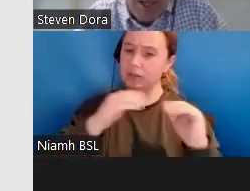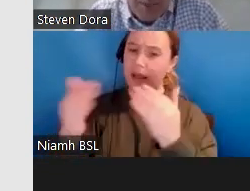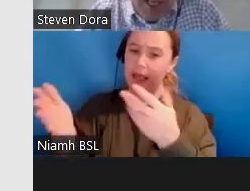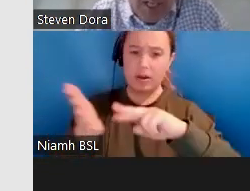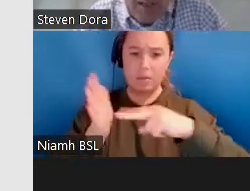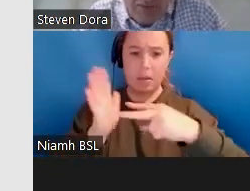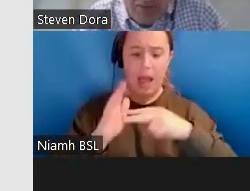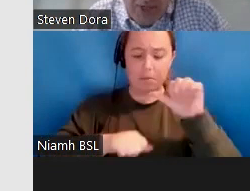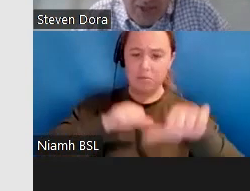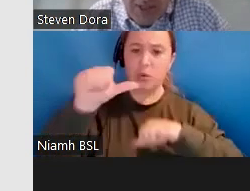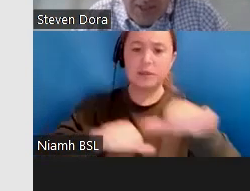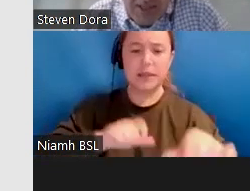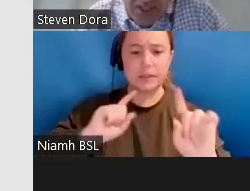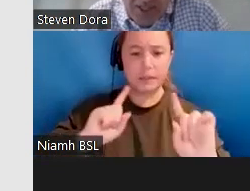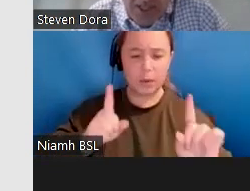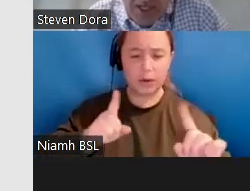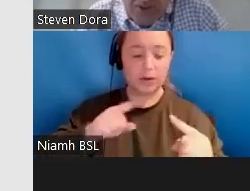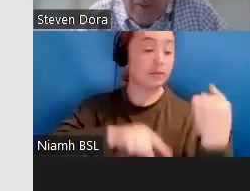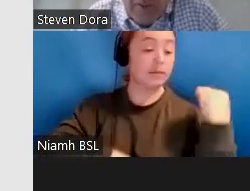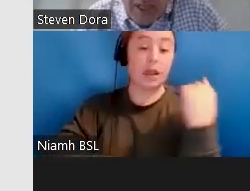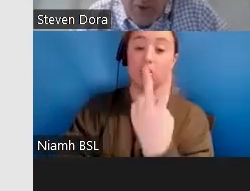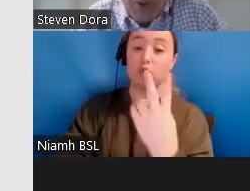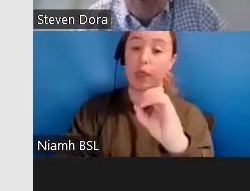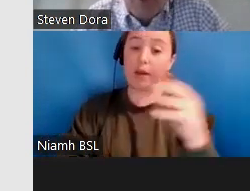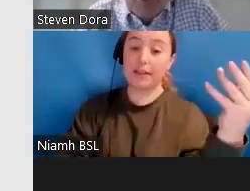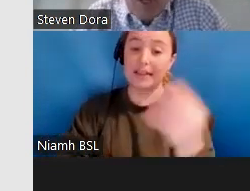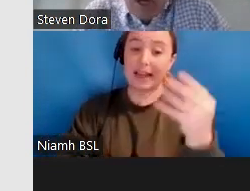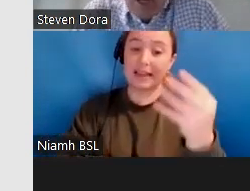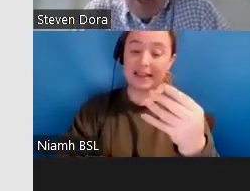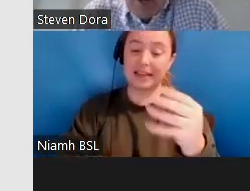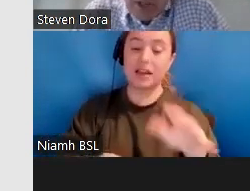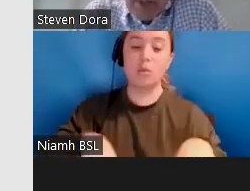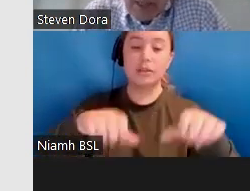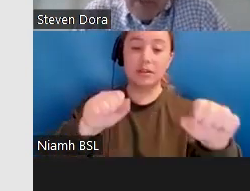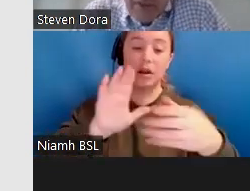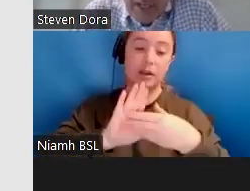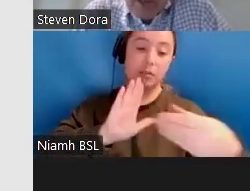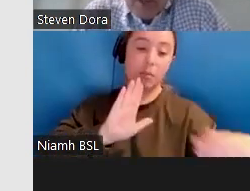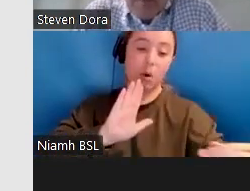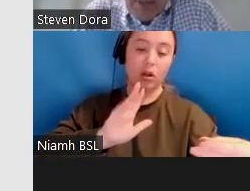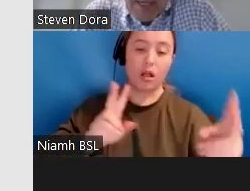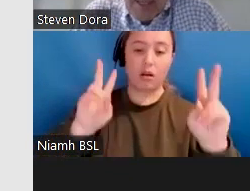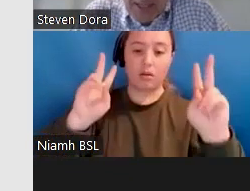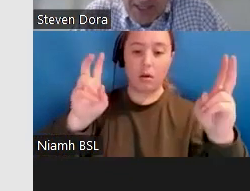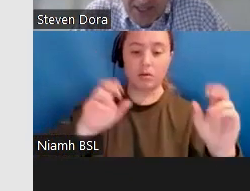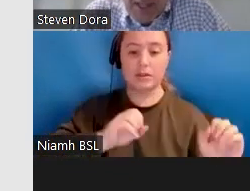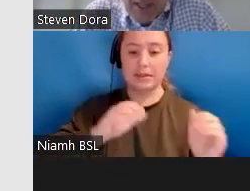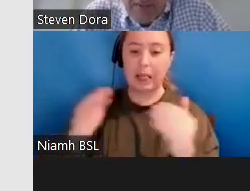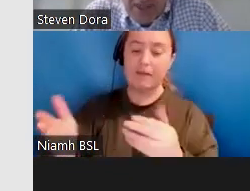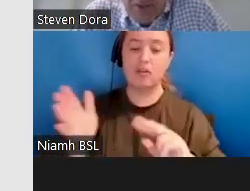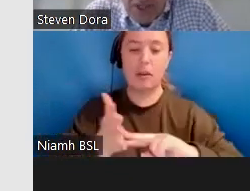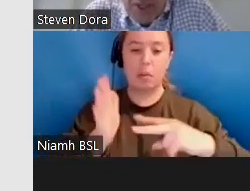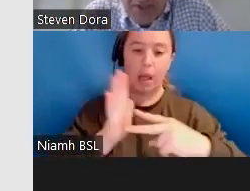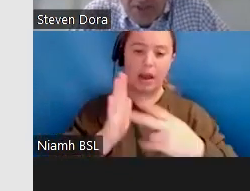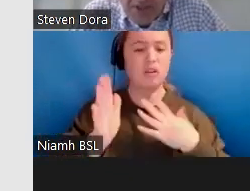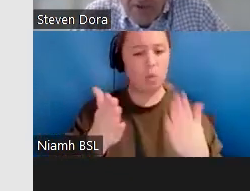in 2019, we adopted this annual delivery plan model in order to make delivery faster. And since then, there have been